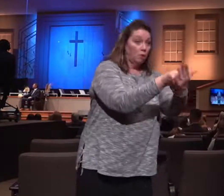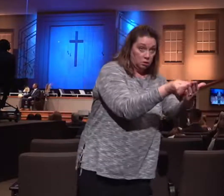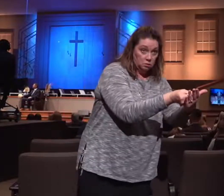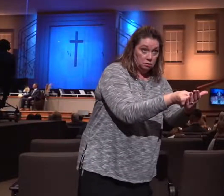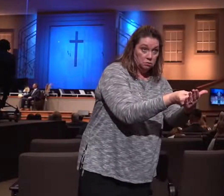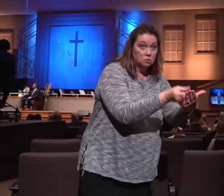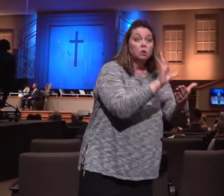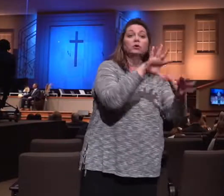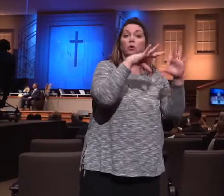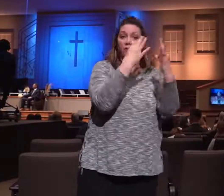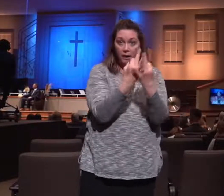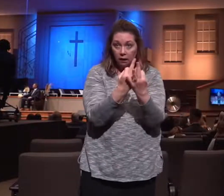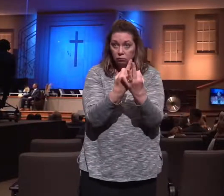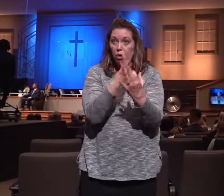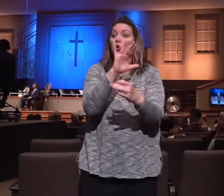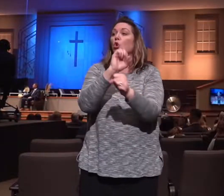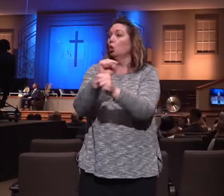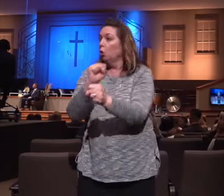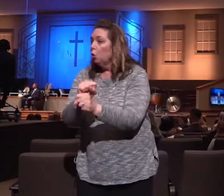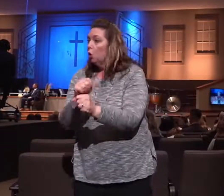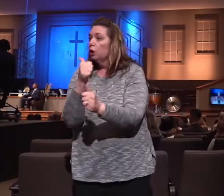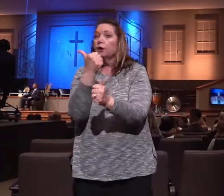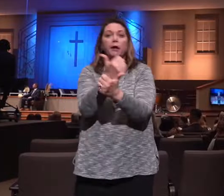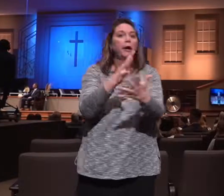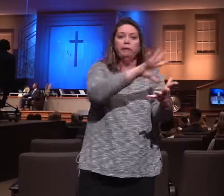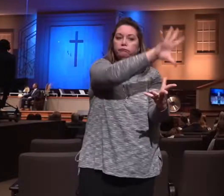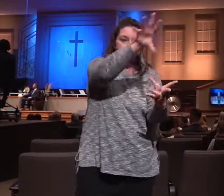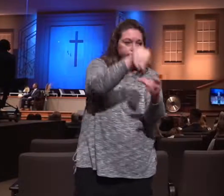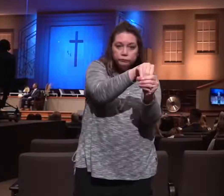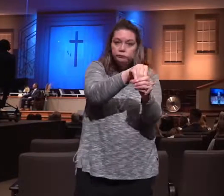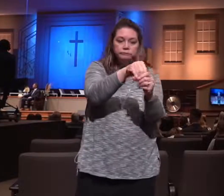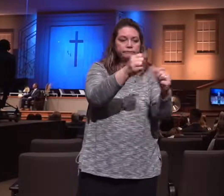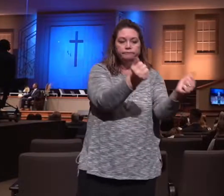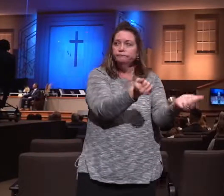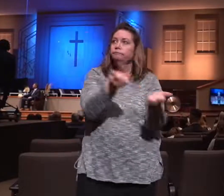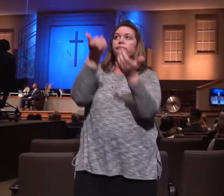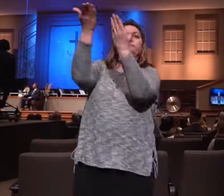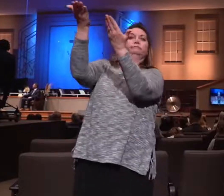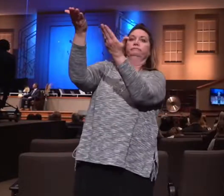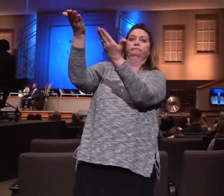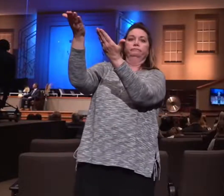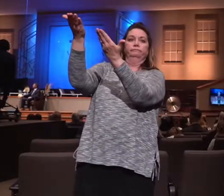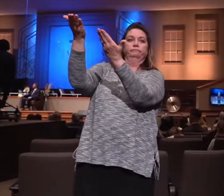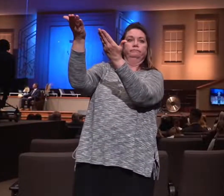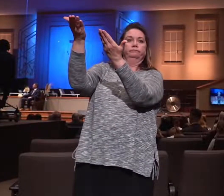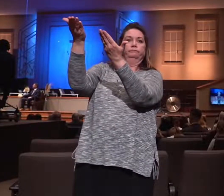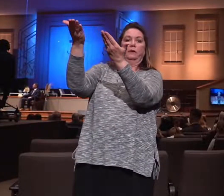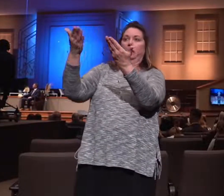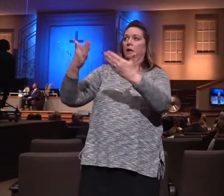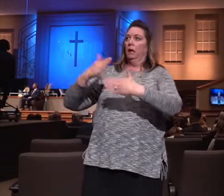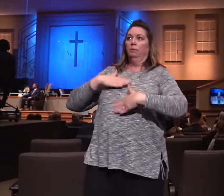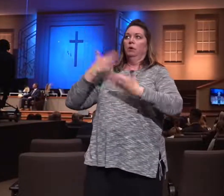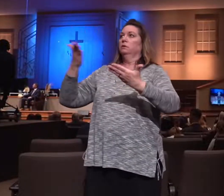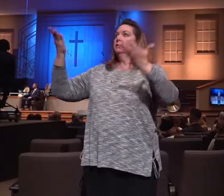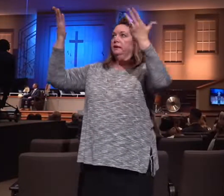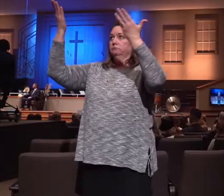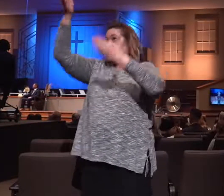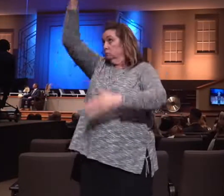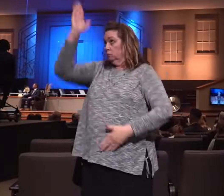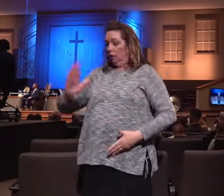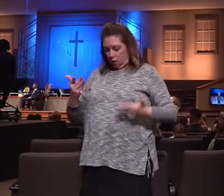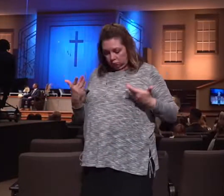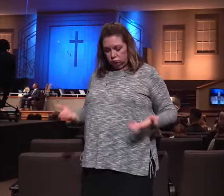our careers and everything that pertains to us needs to go on the altar for God to